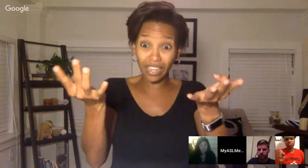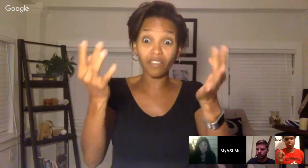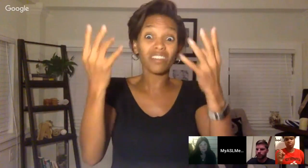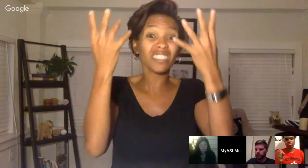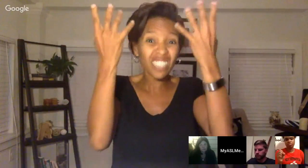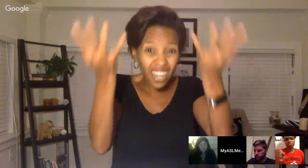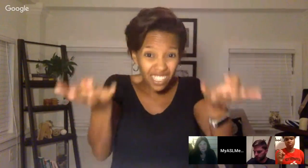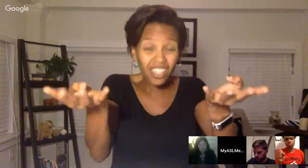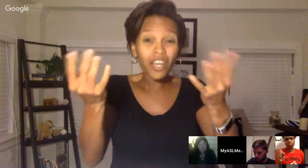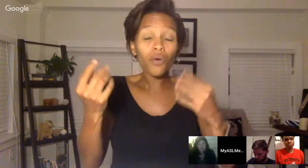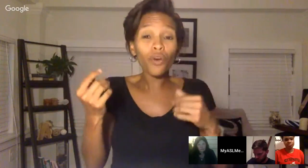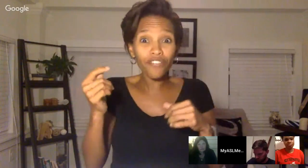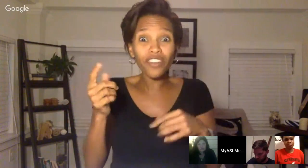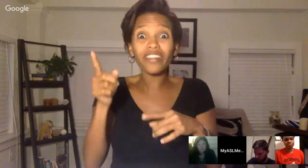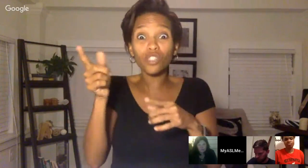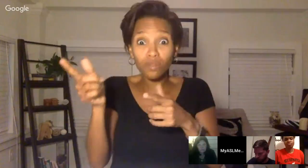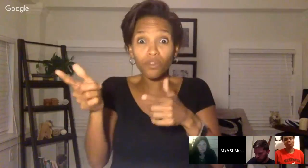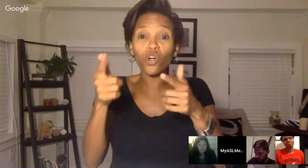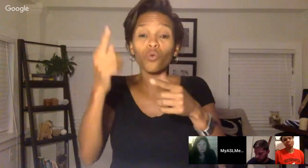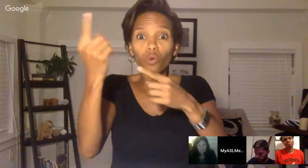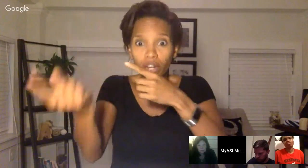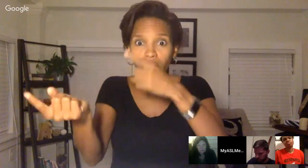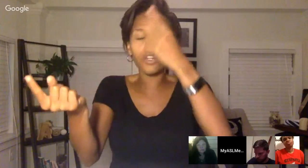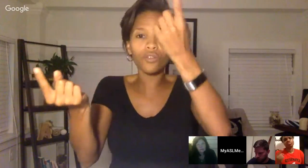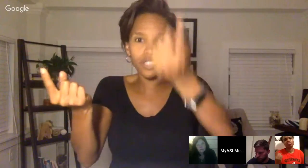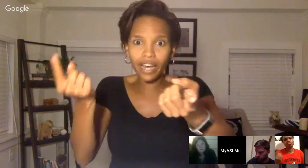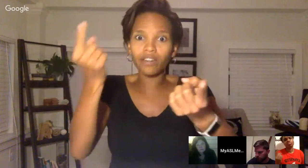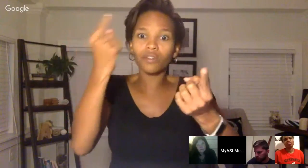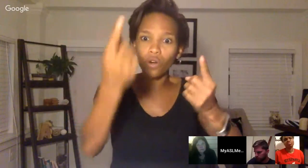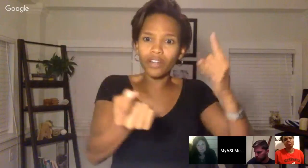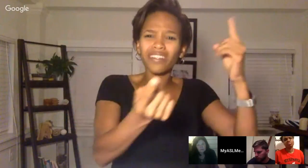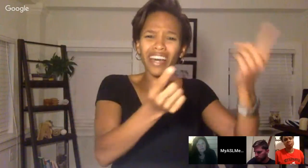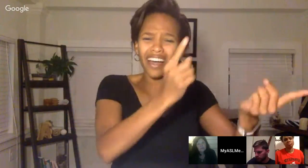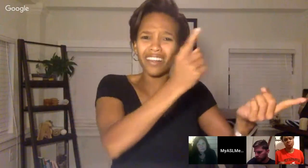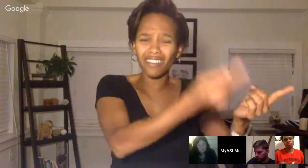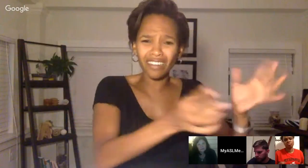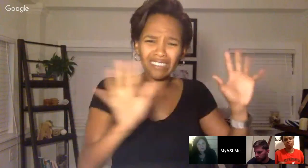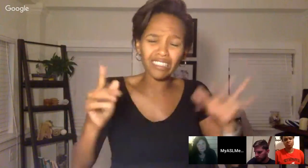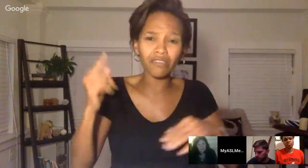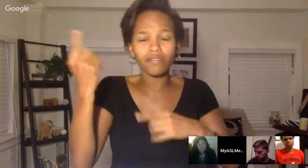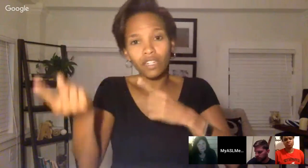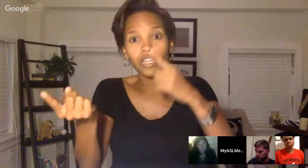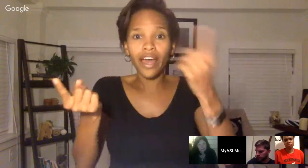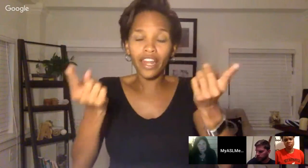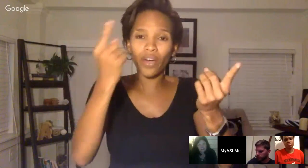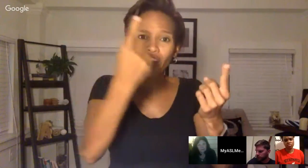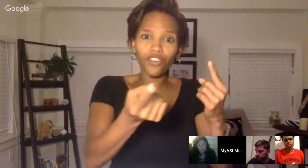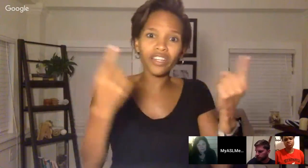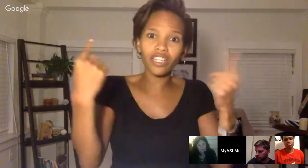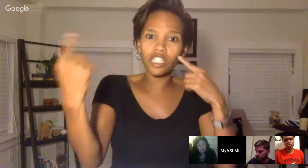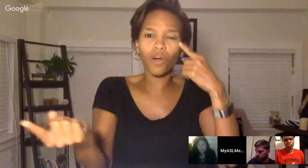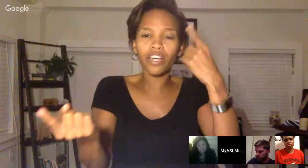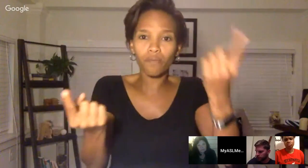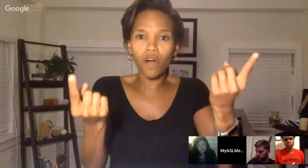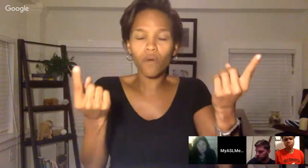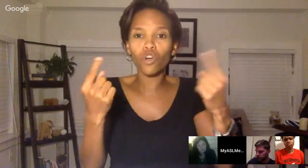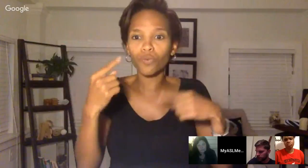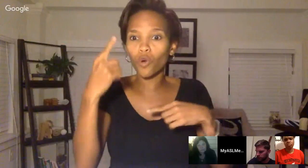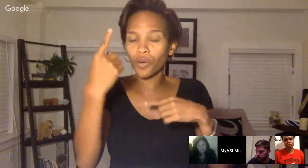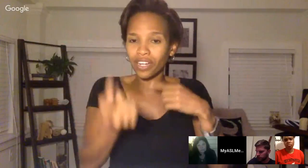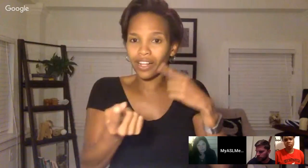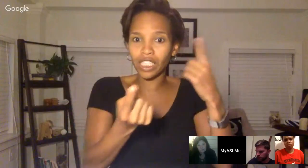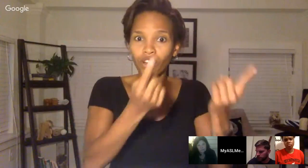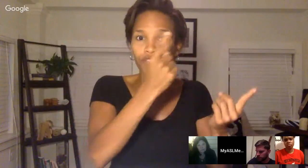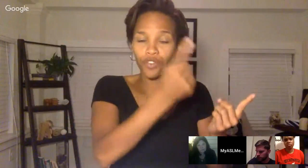when like tons, where I feel like this is, one goes down and one, that kind of thing. So anyway, I feel like this is probably a